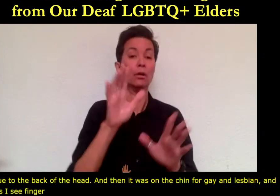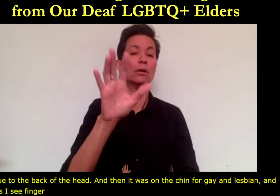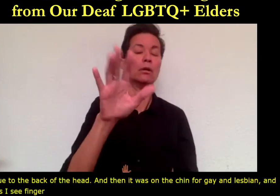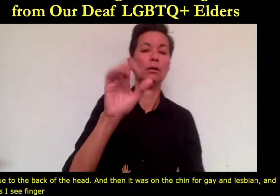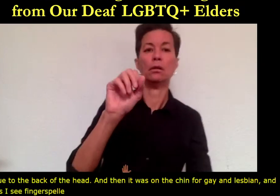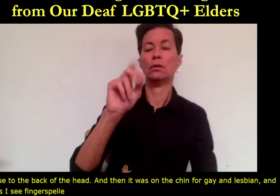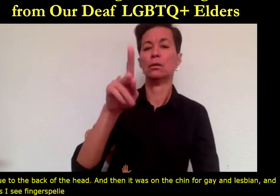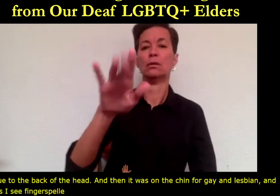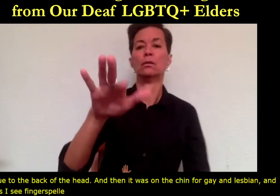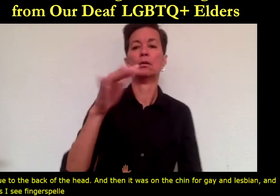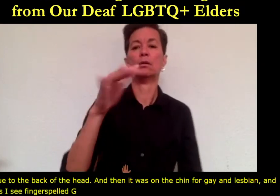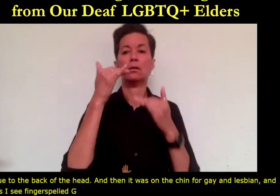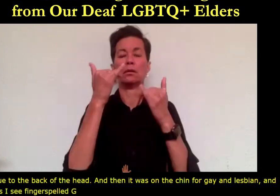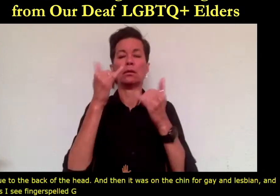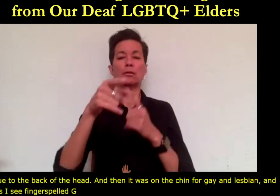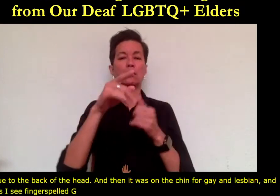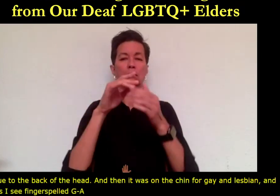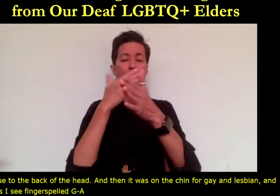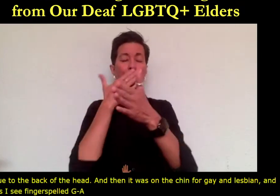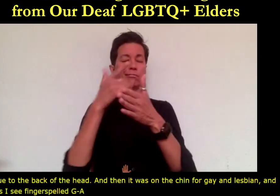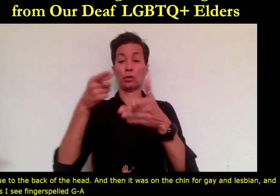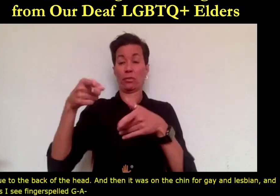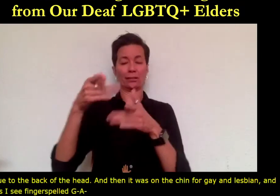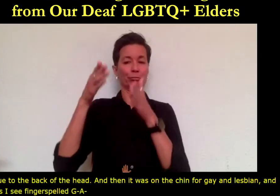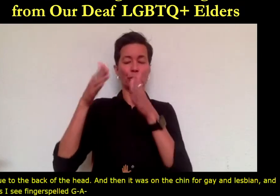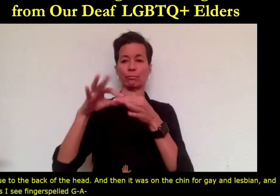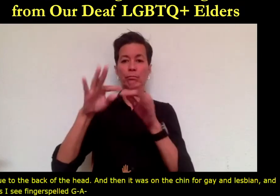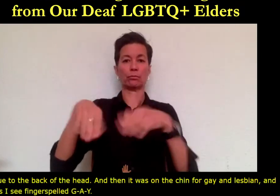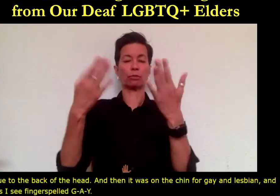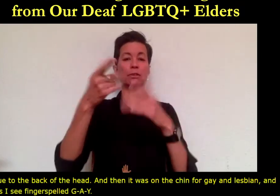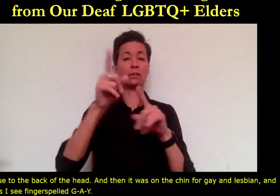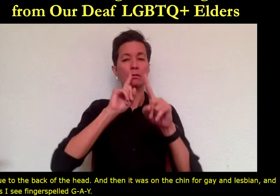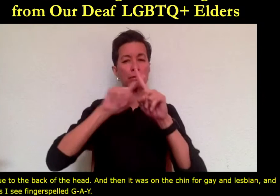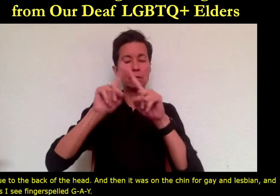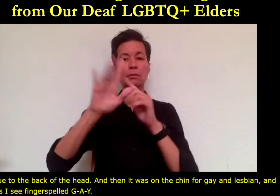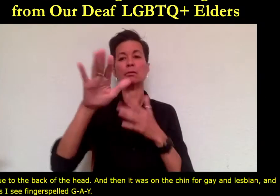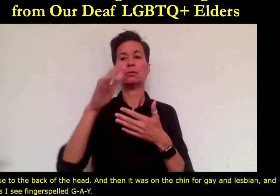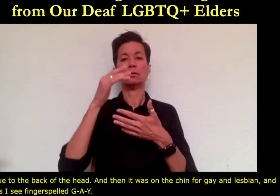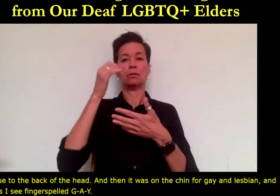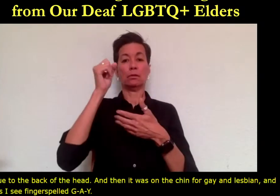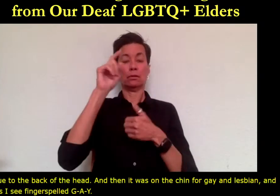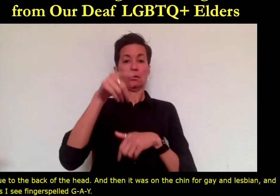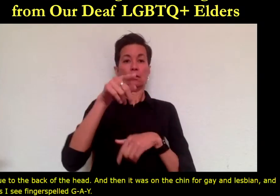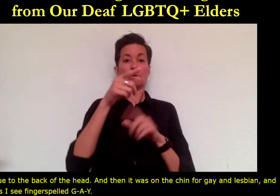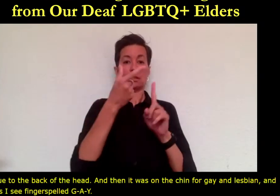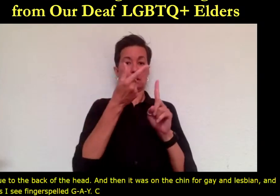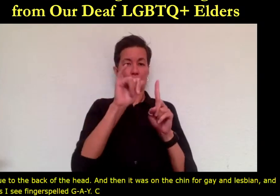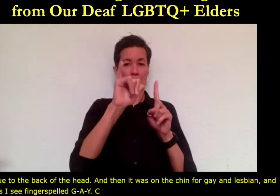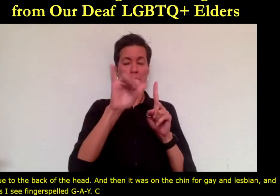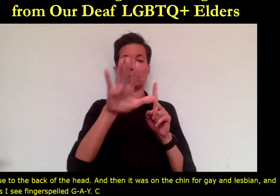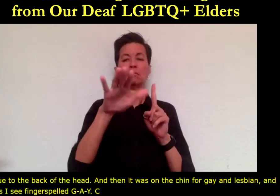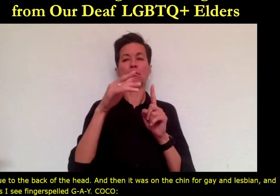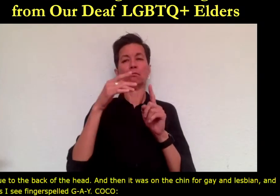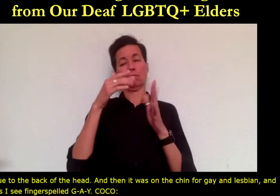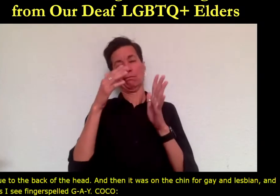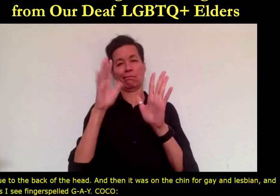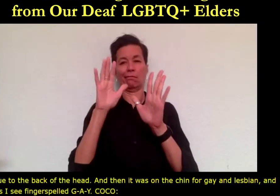and my turn right okay um so i'm glad that person brought it up because